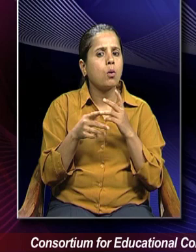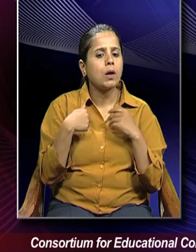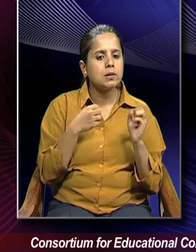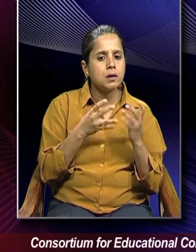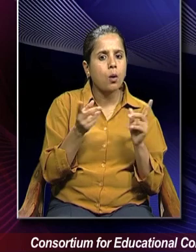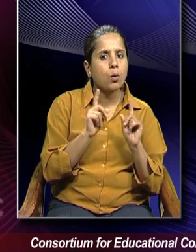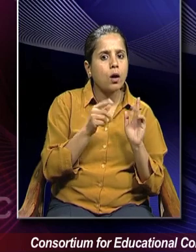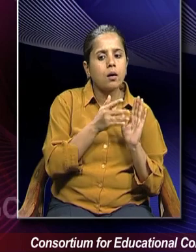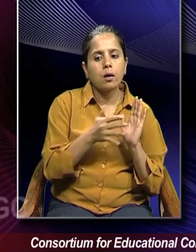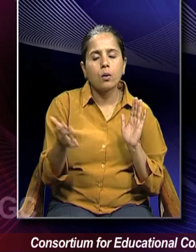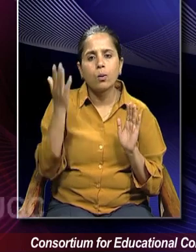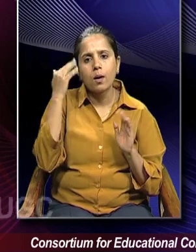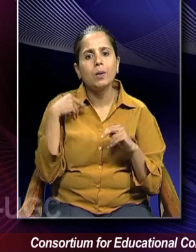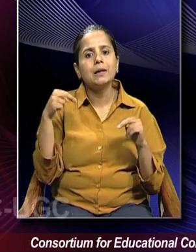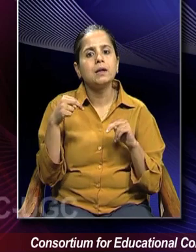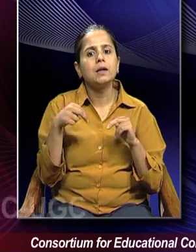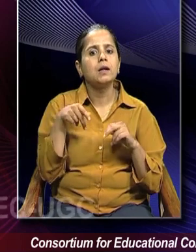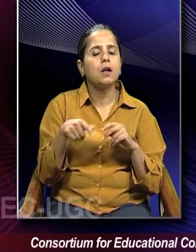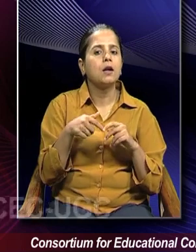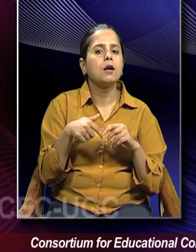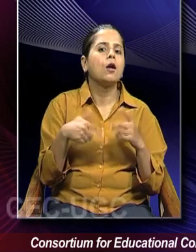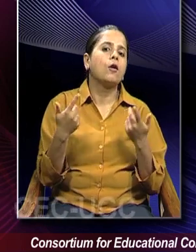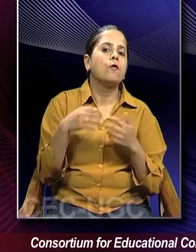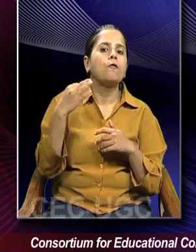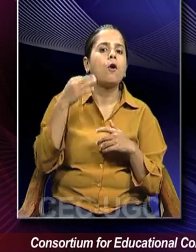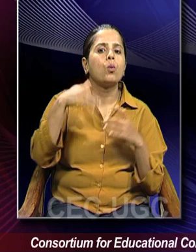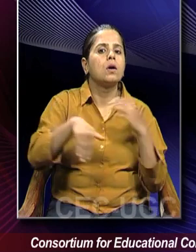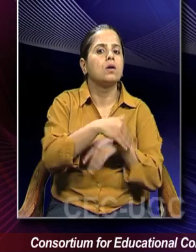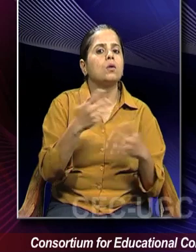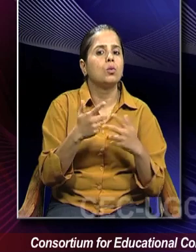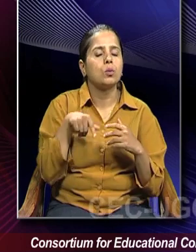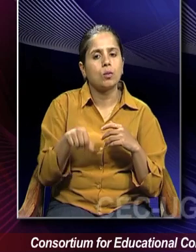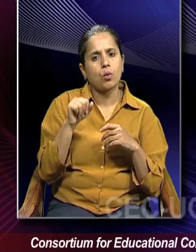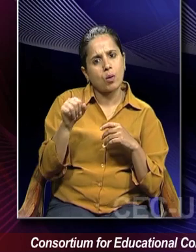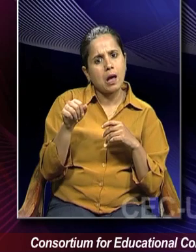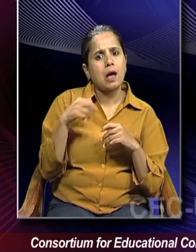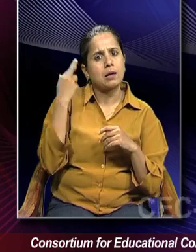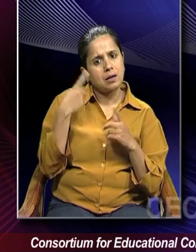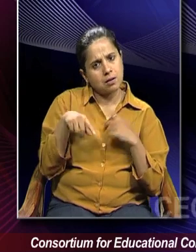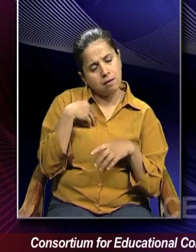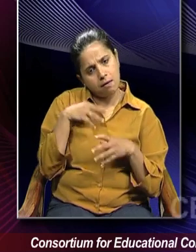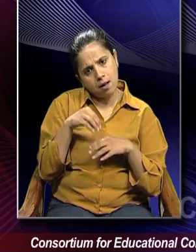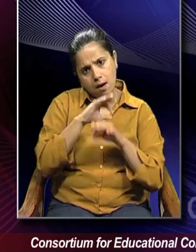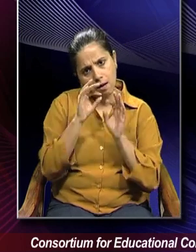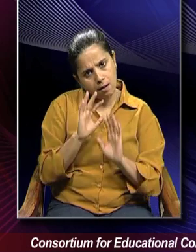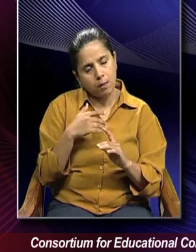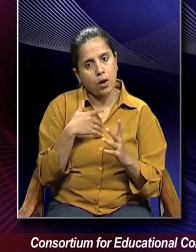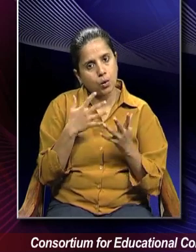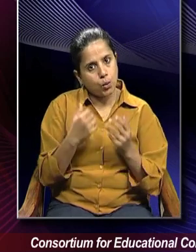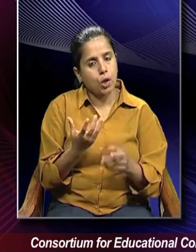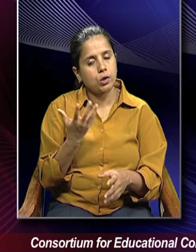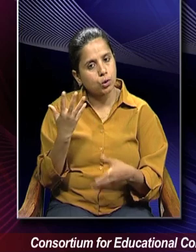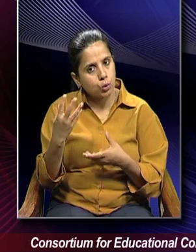started, why we needed forward engineering. We needed because rationality was there with us, but we wanted to